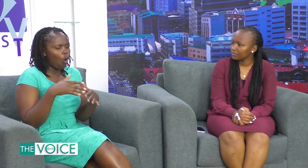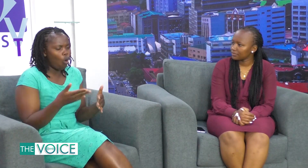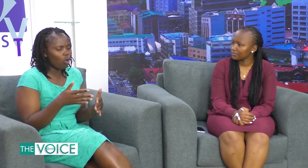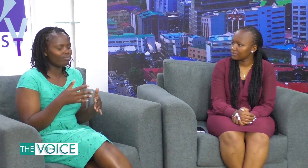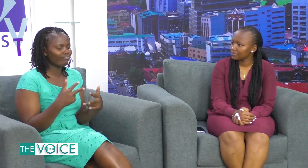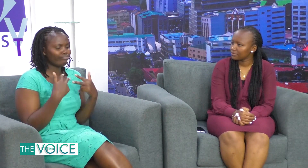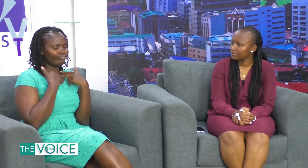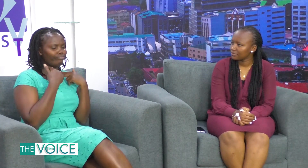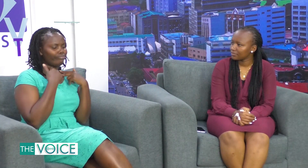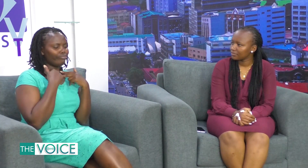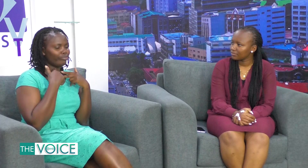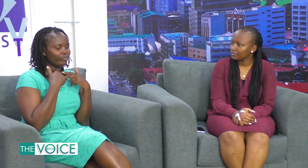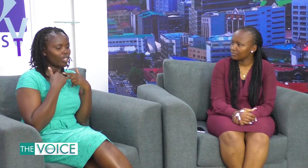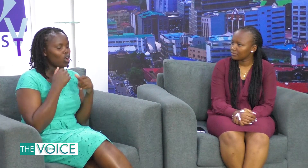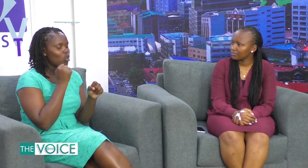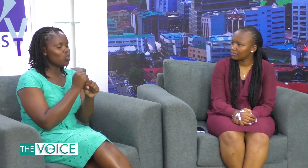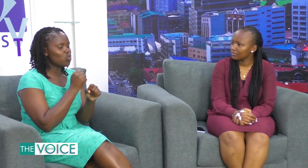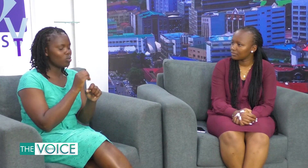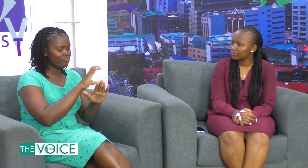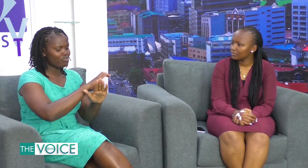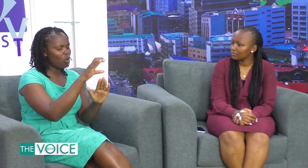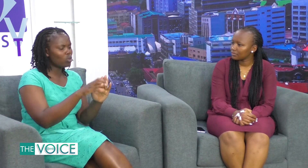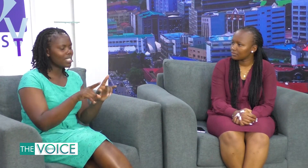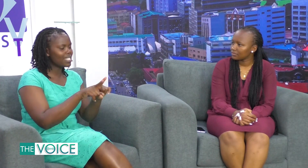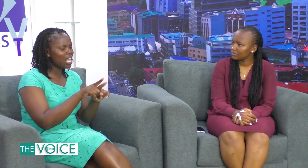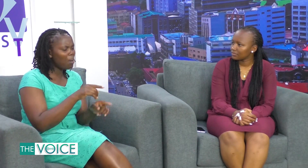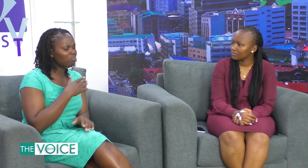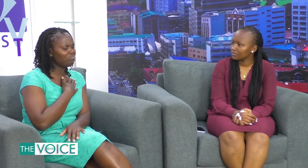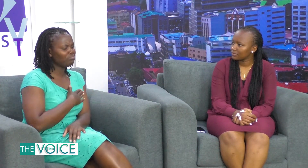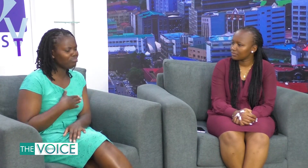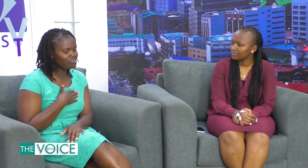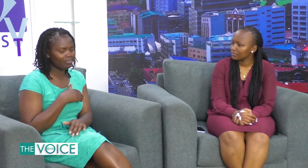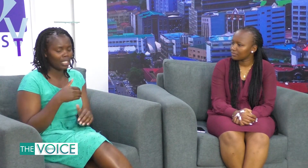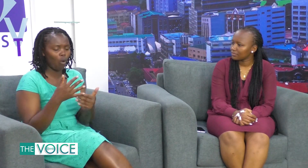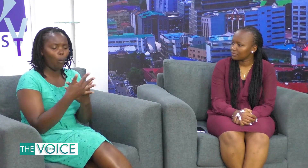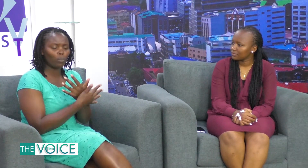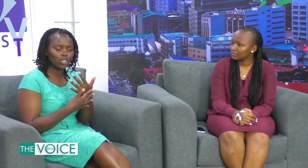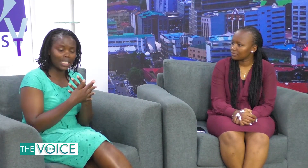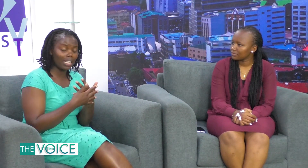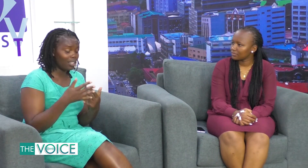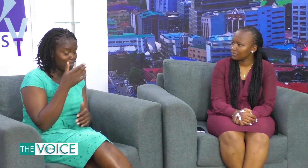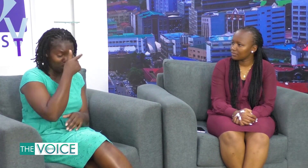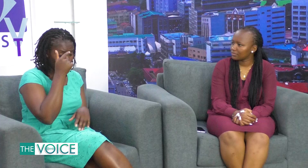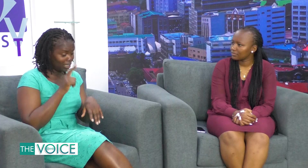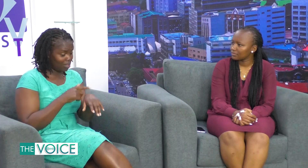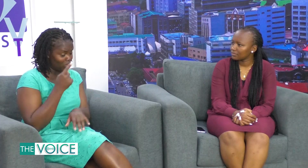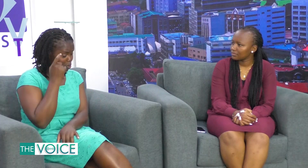Sometimes children fear, sometimes they may get stuck to do different courses like computer science,